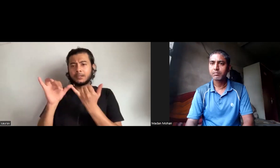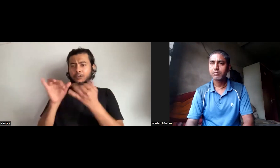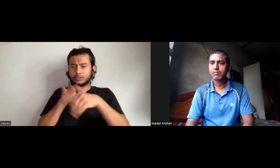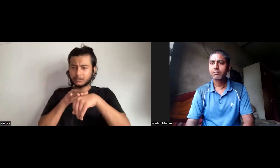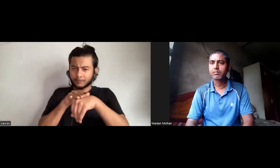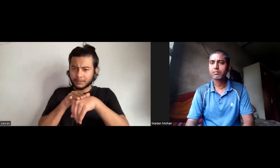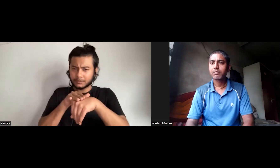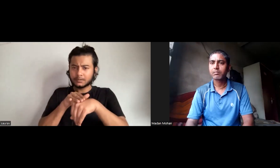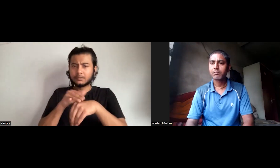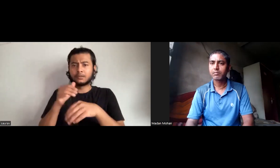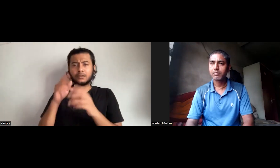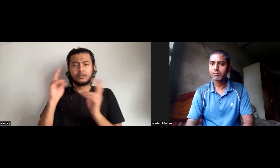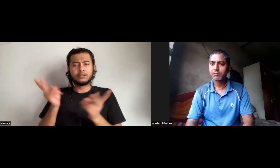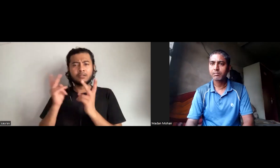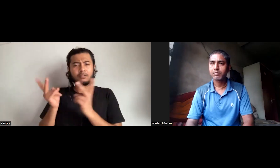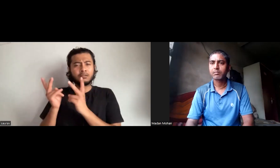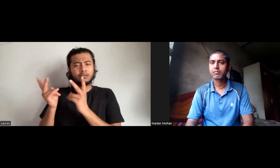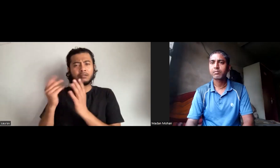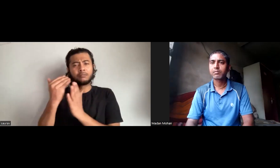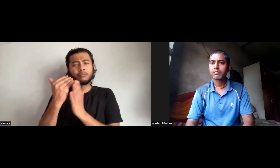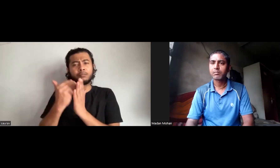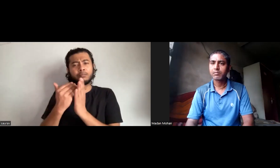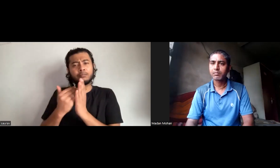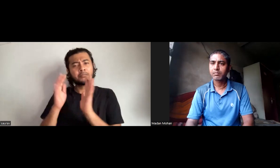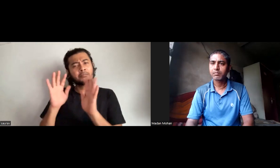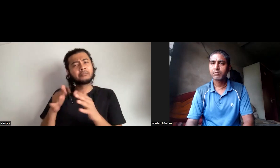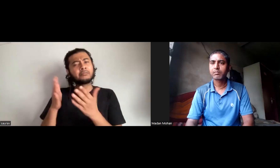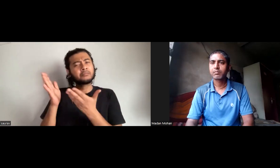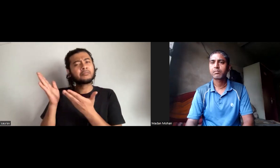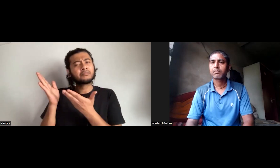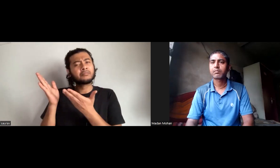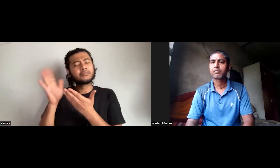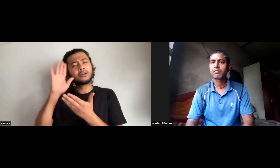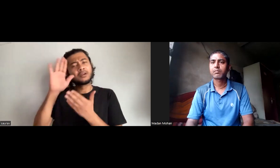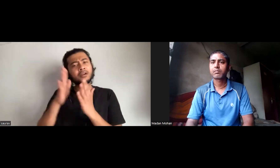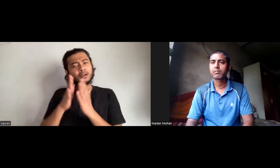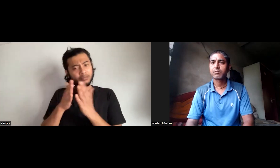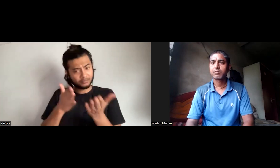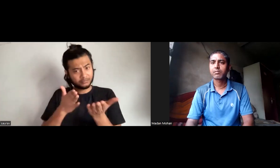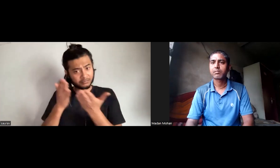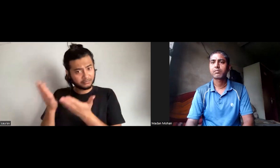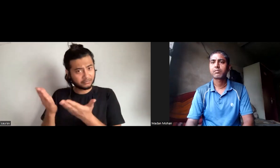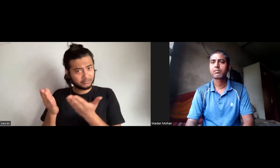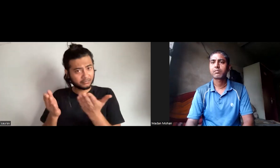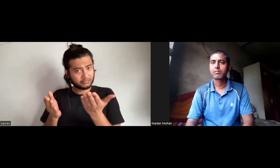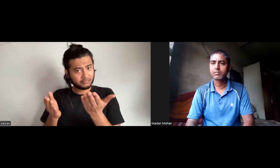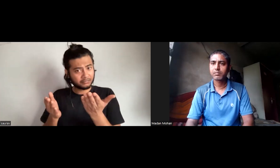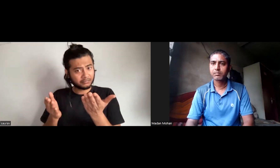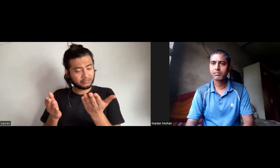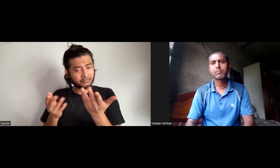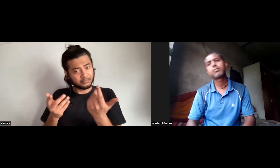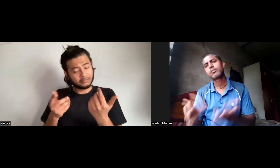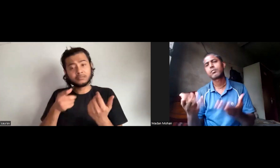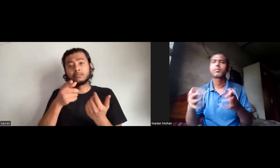many activities which are there in the temple, and honestly, we are doing this Bhakti Vriksha